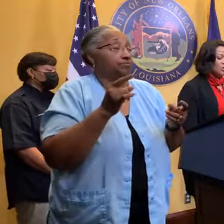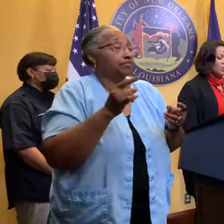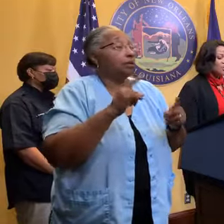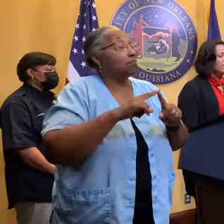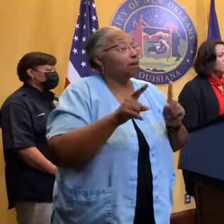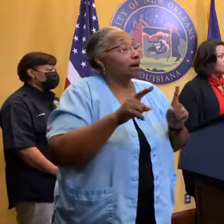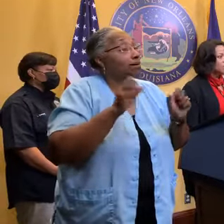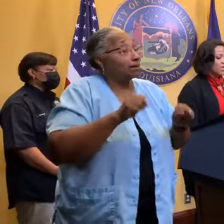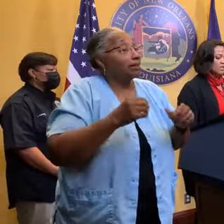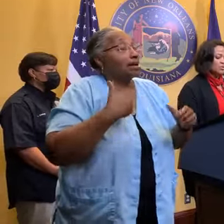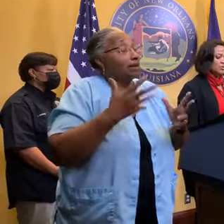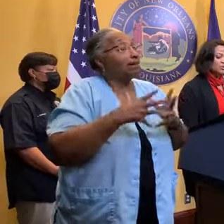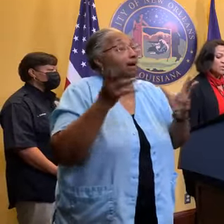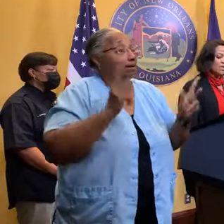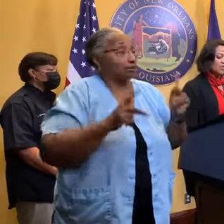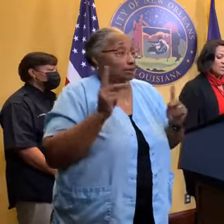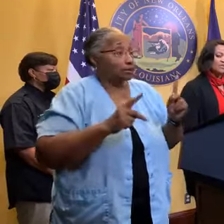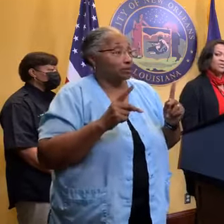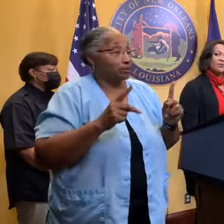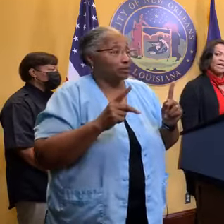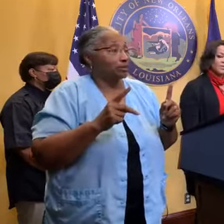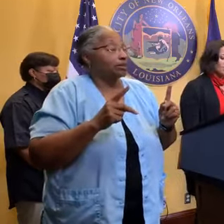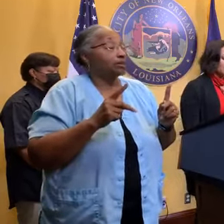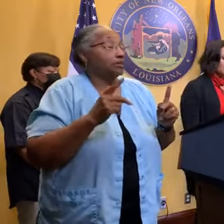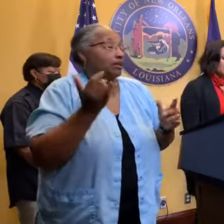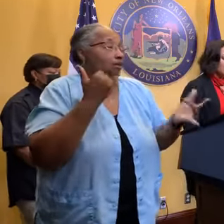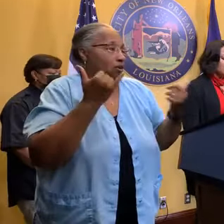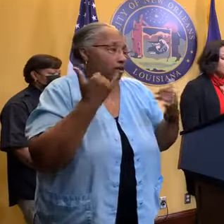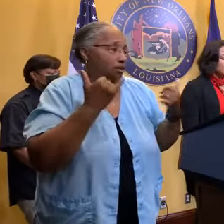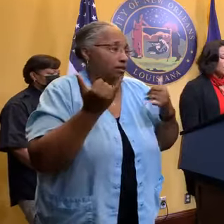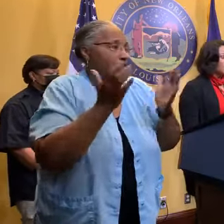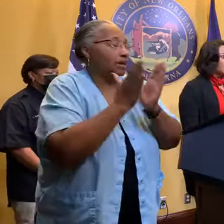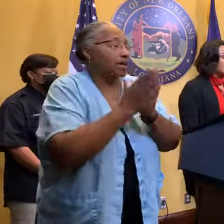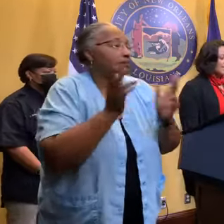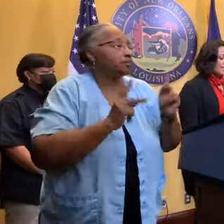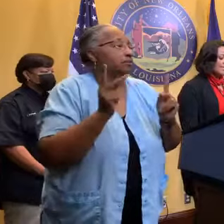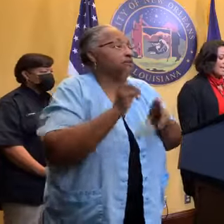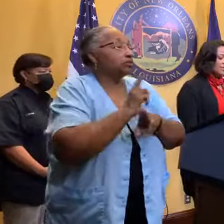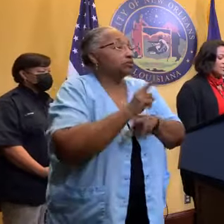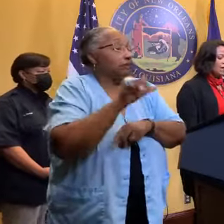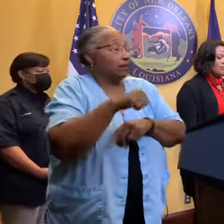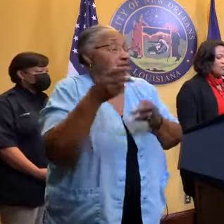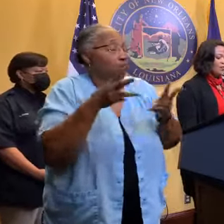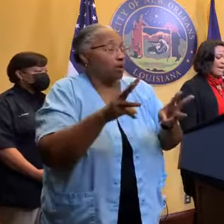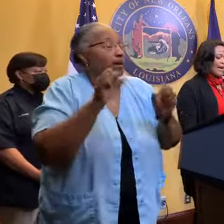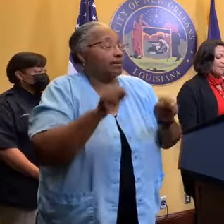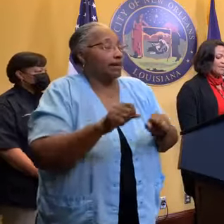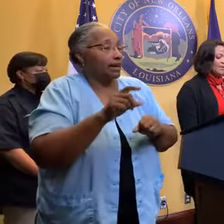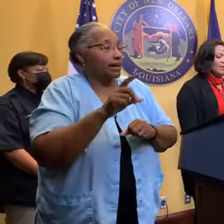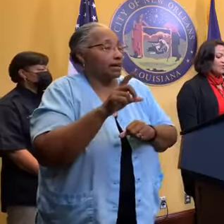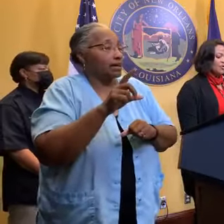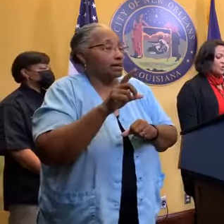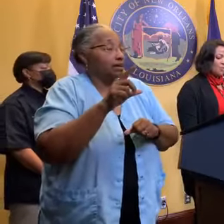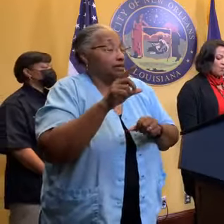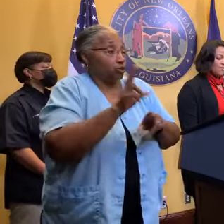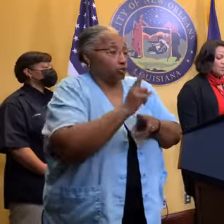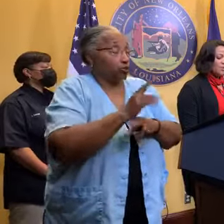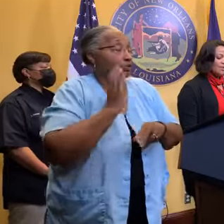callers, so we encourage customers to use other means to interact with us during the restoration. They can download our free app for